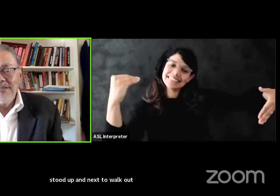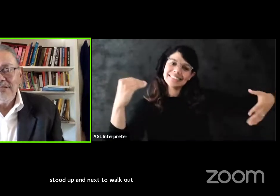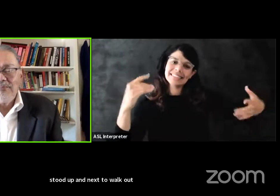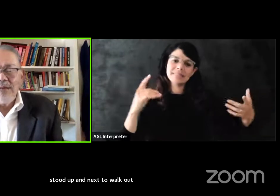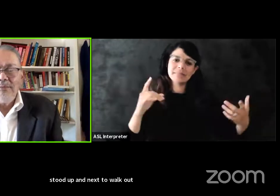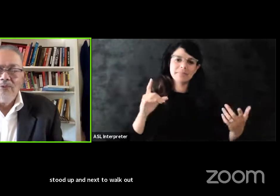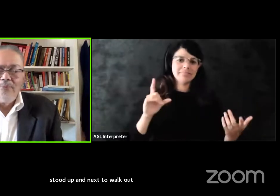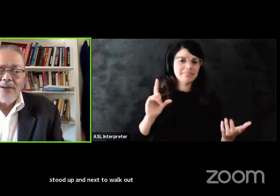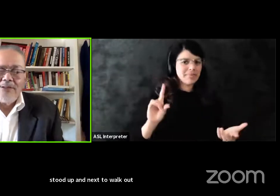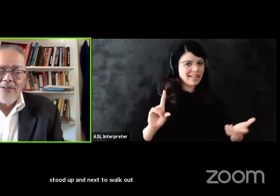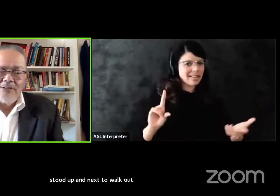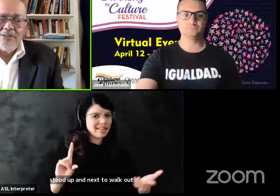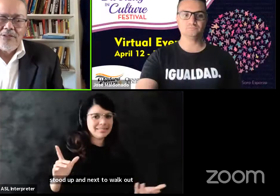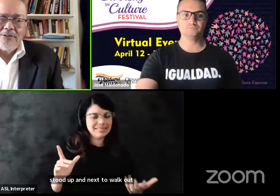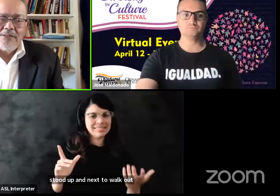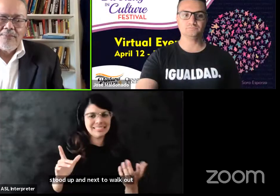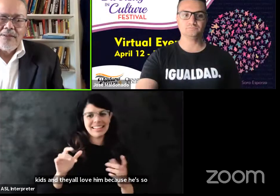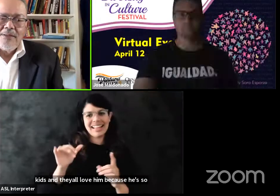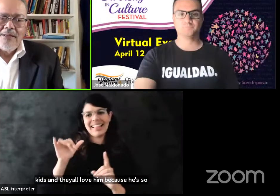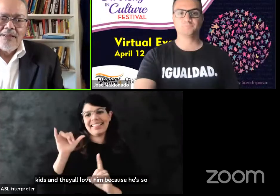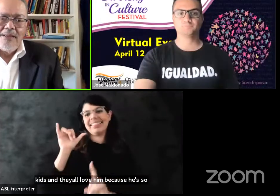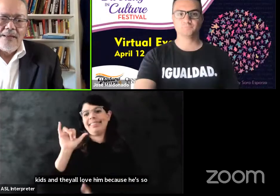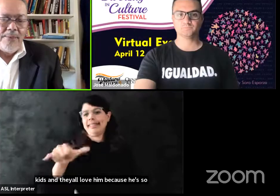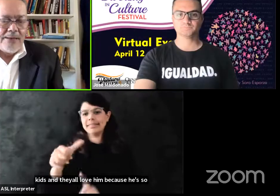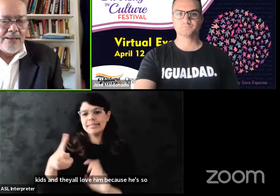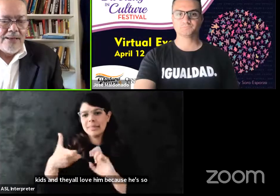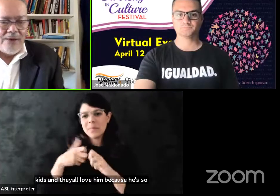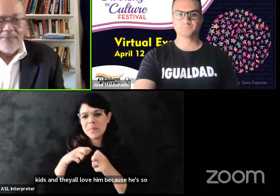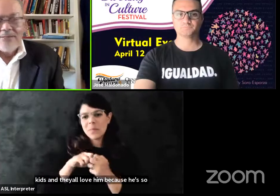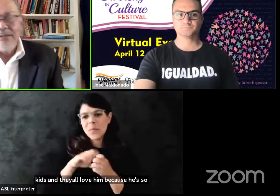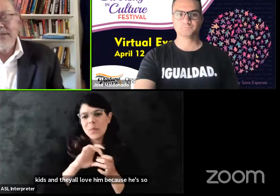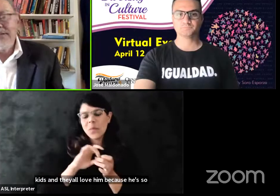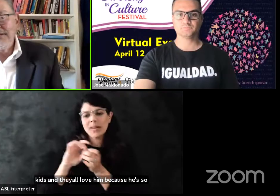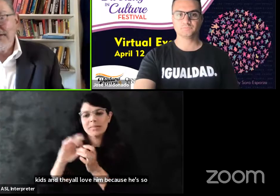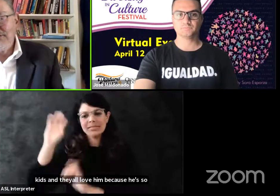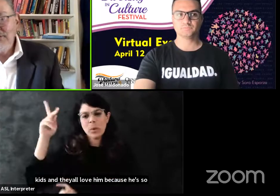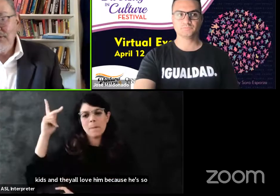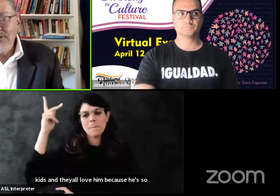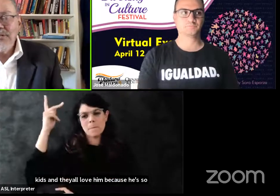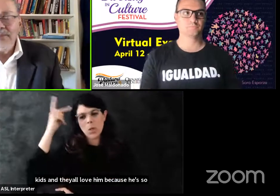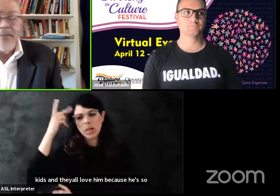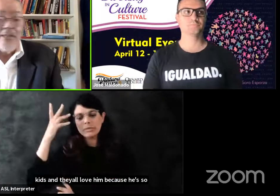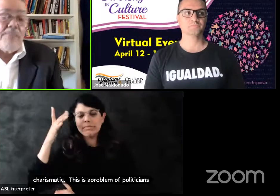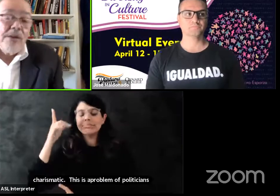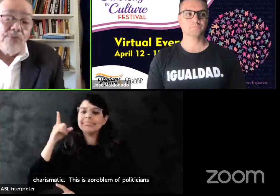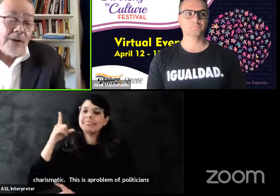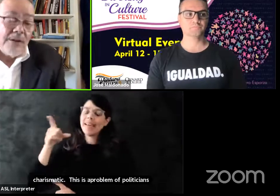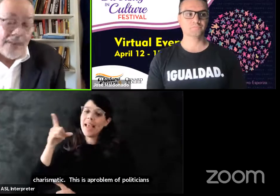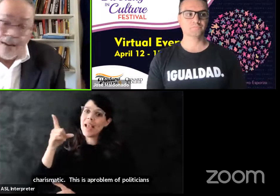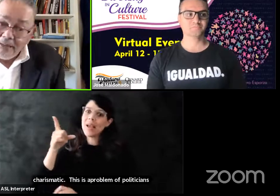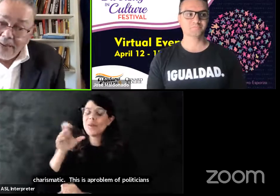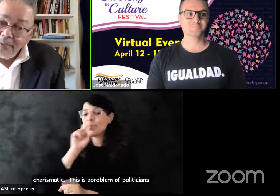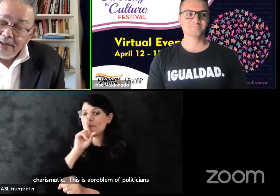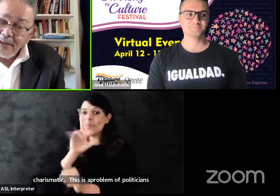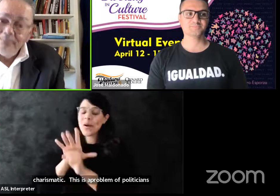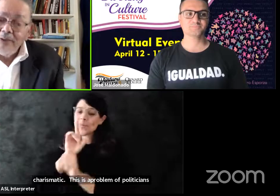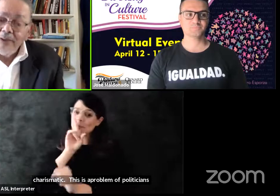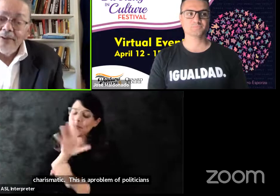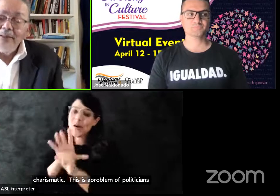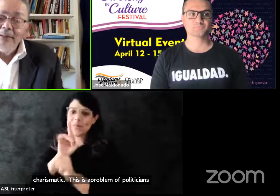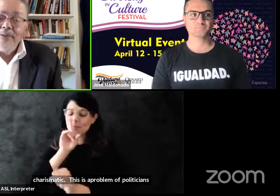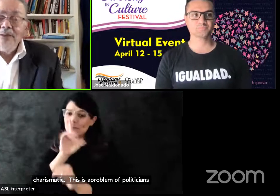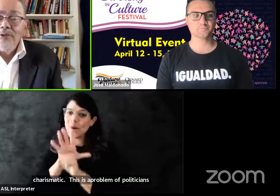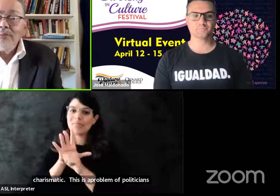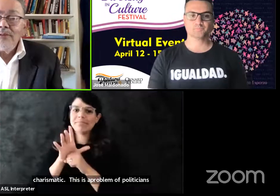this is a problem with politicians. You know, they make a lot of promises. They sound good. They mean well. A lot of times, you got to give them